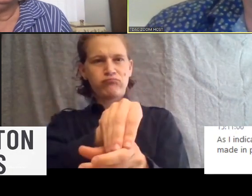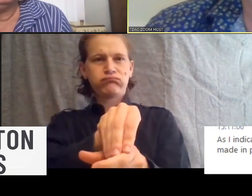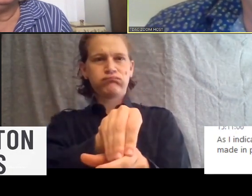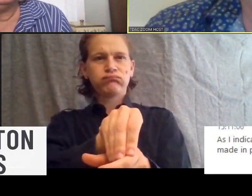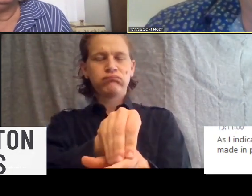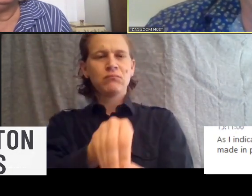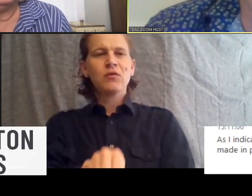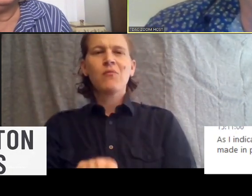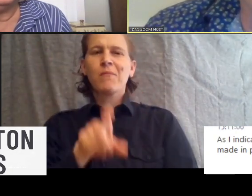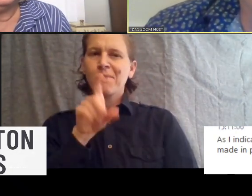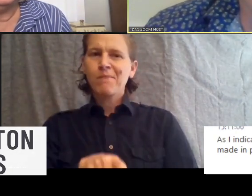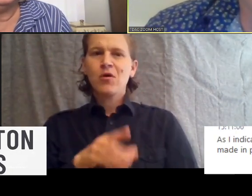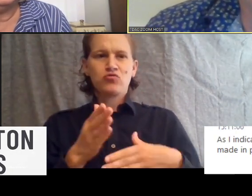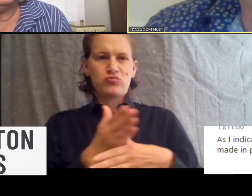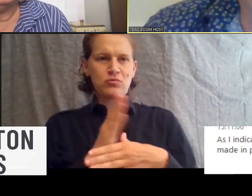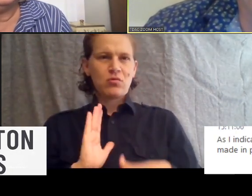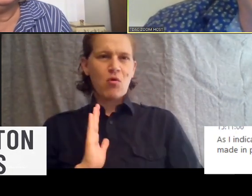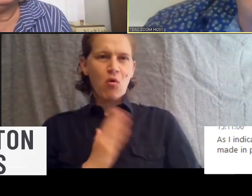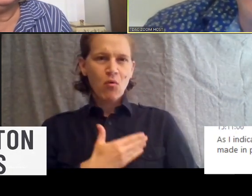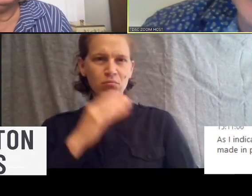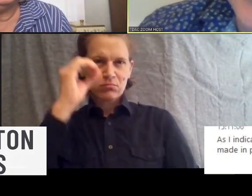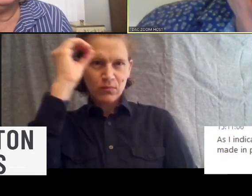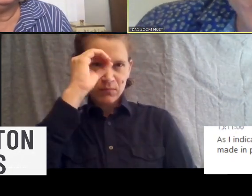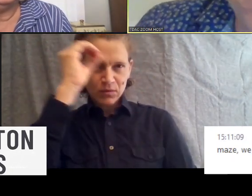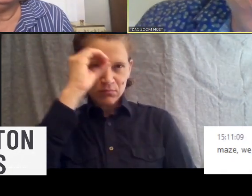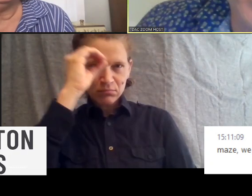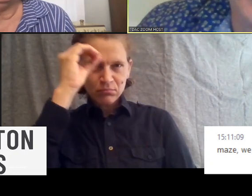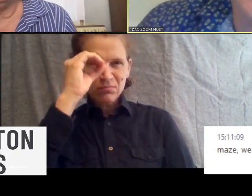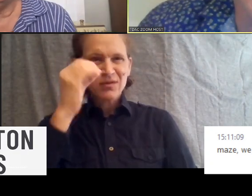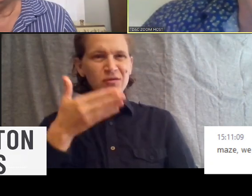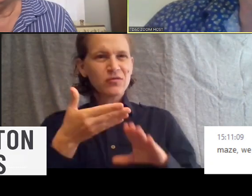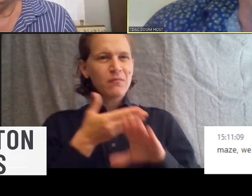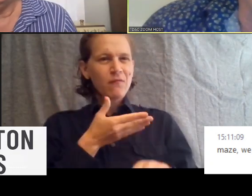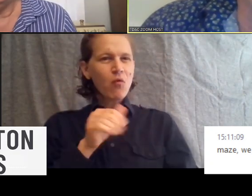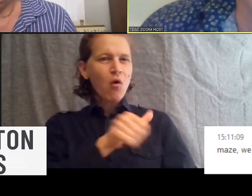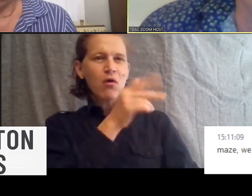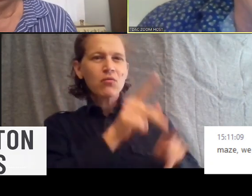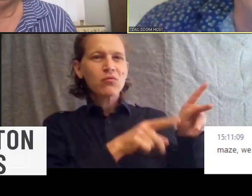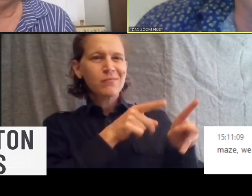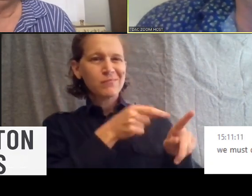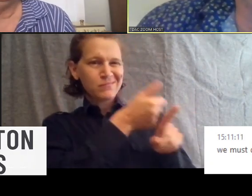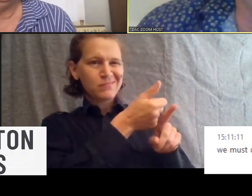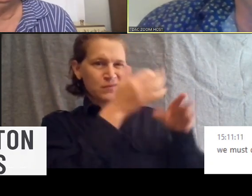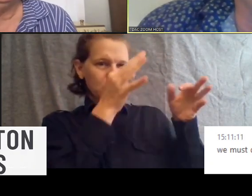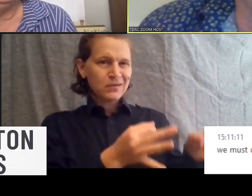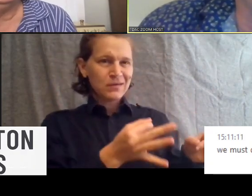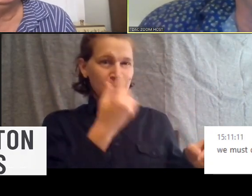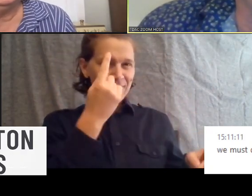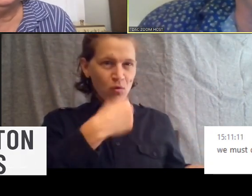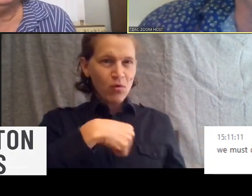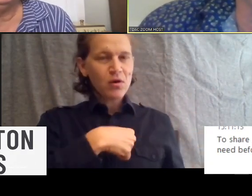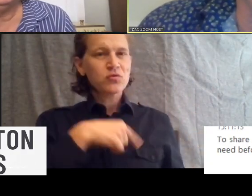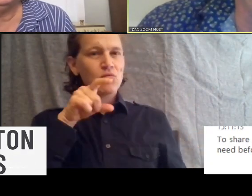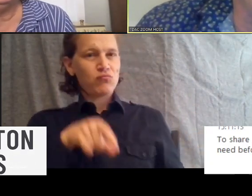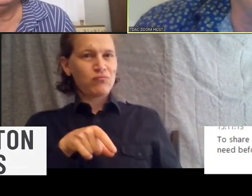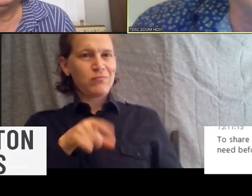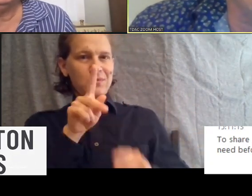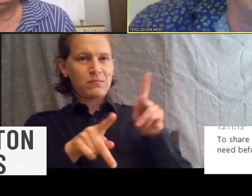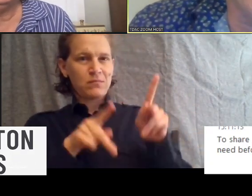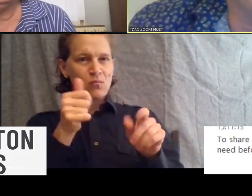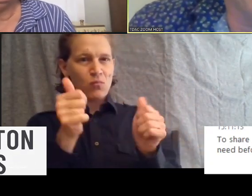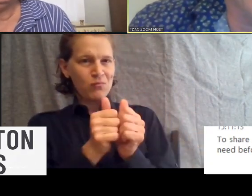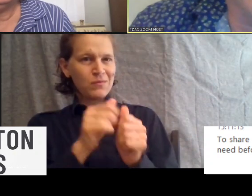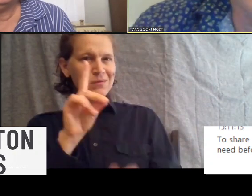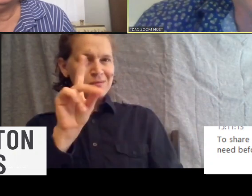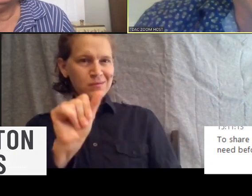opinions and our views about what we need before someone decides for us. One good way is to make yourself more aware of what